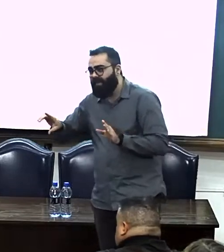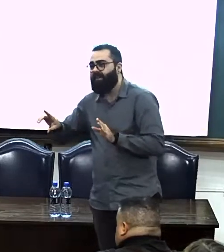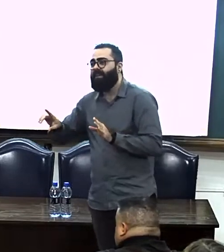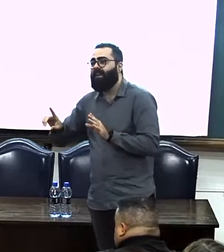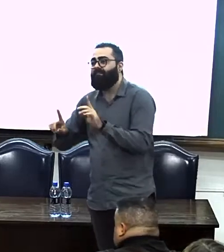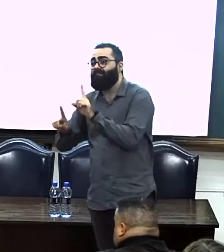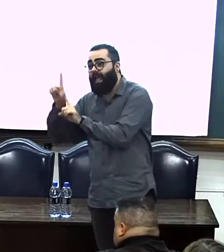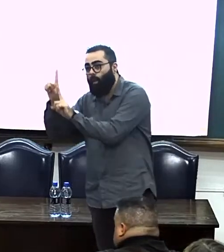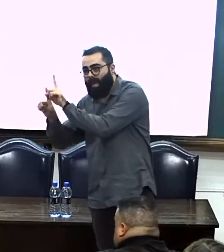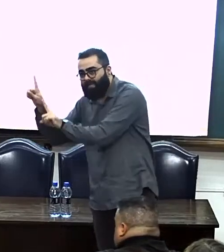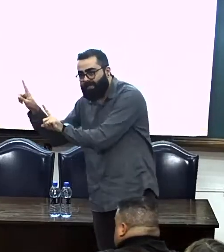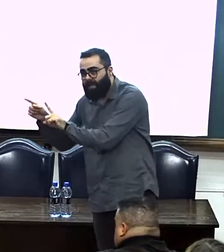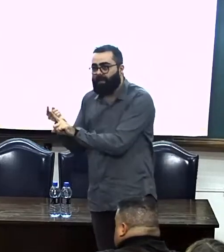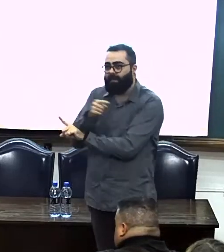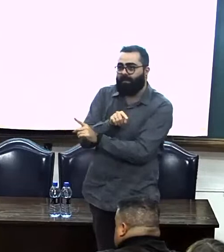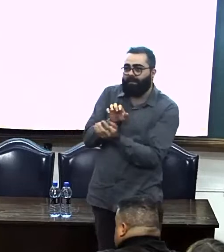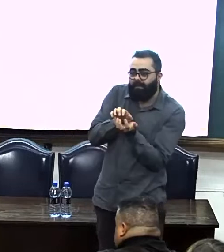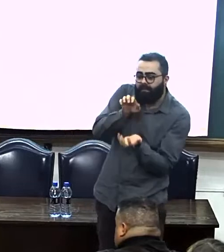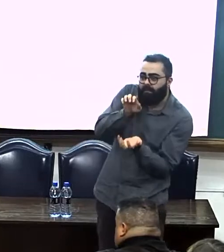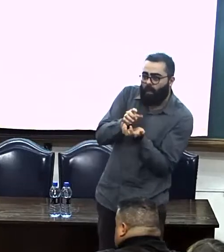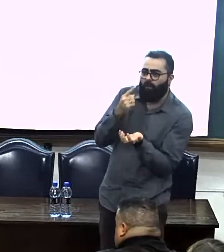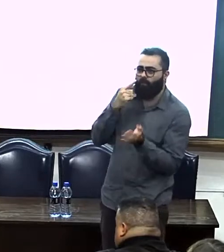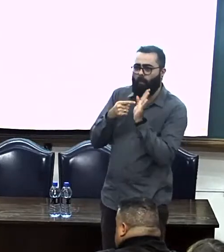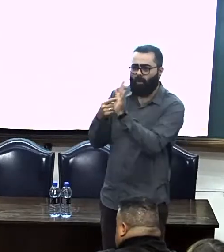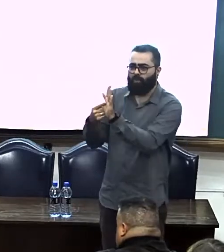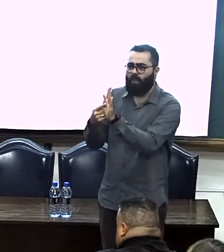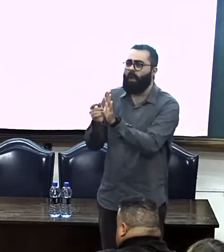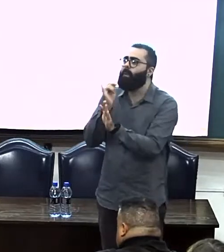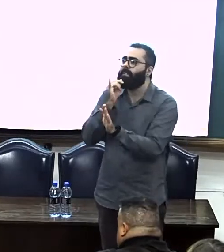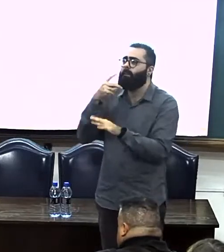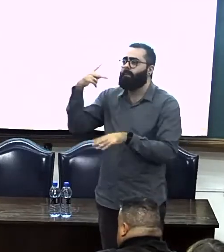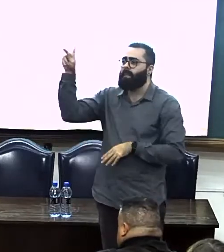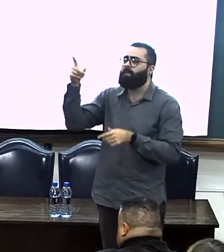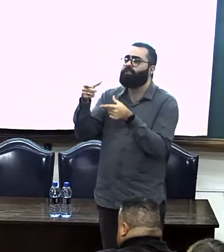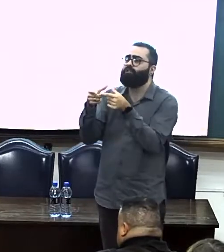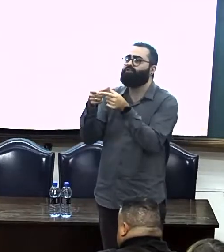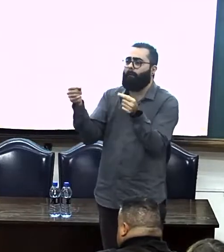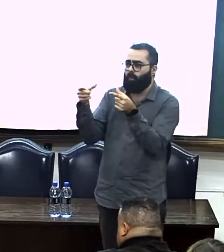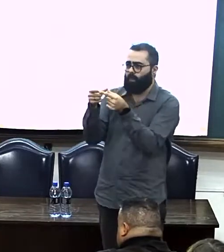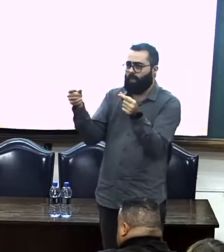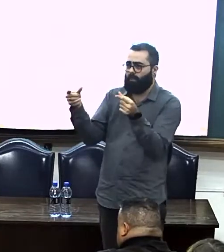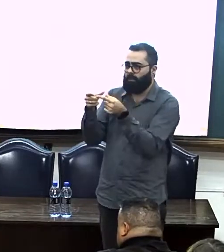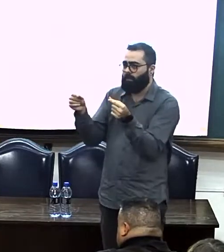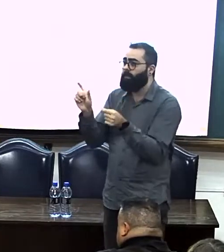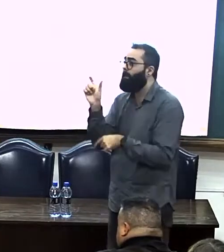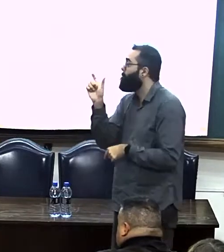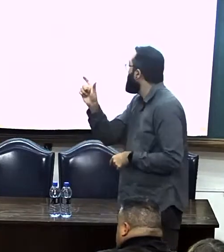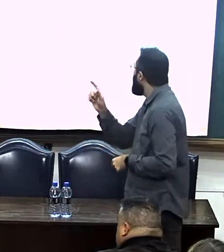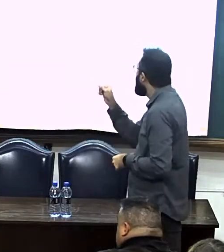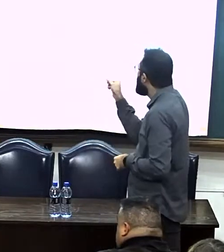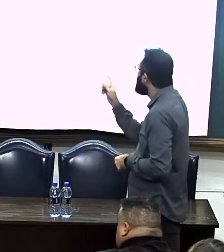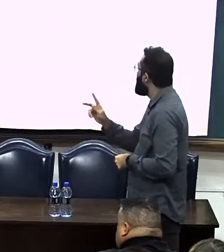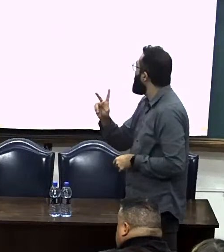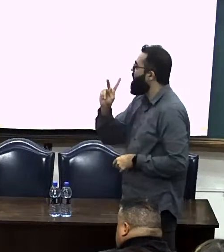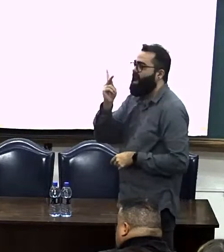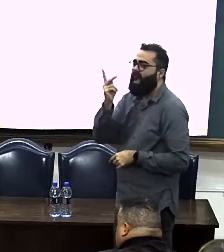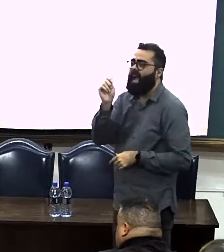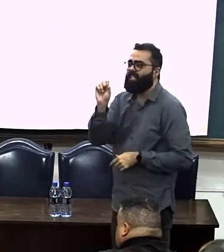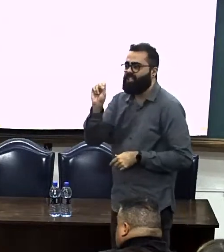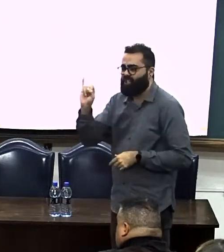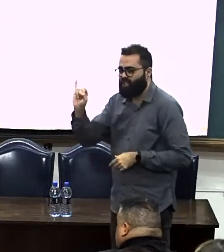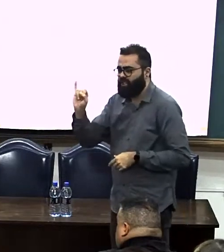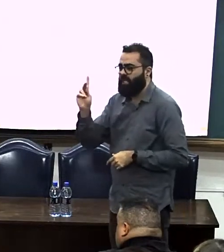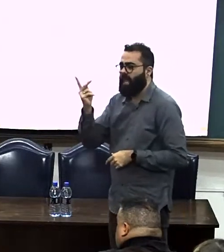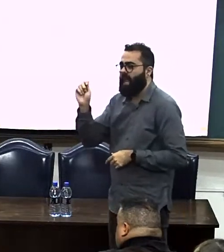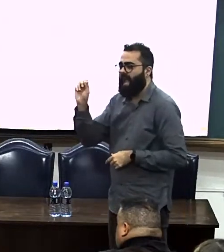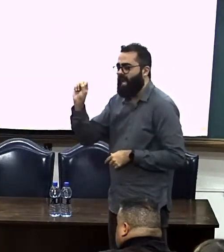parâmetros aí. So here's an example of Japanese, and we have the word hashi, hashi, hashi, but